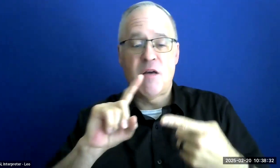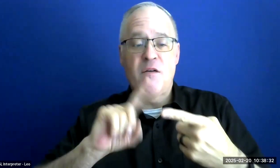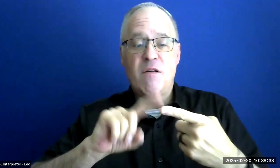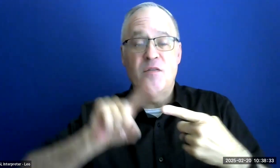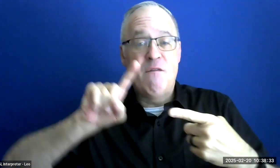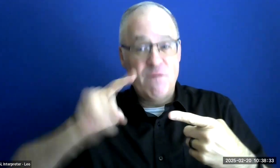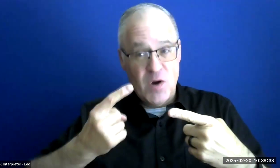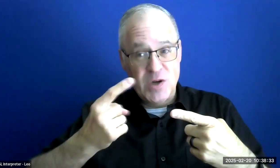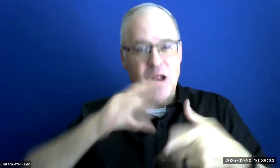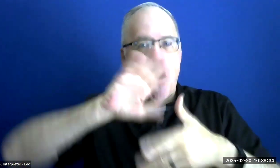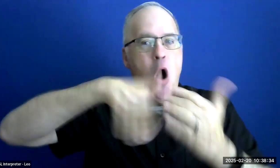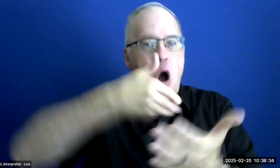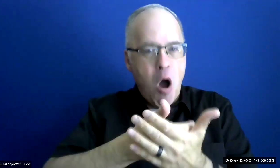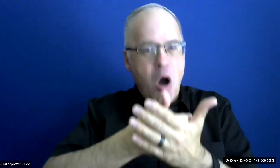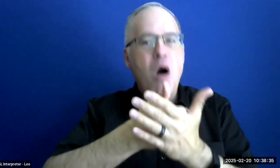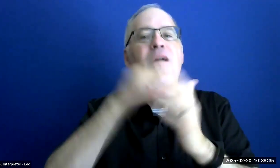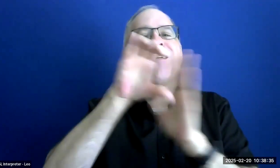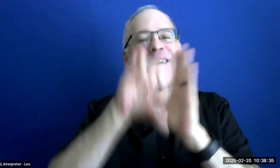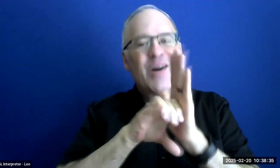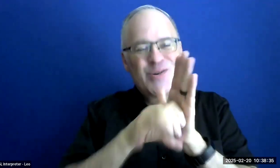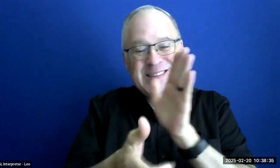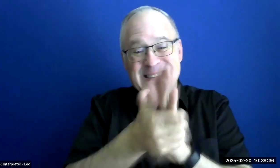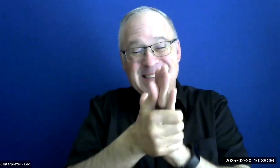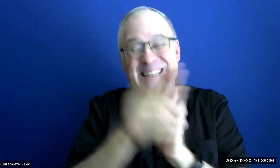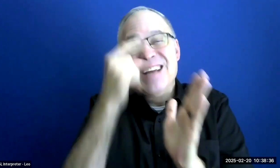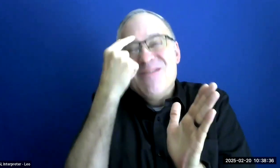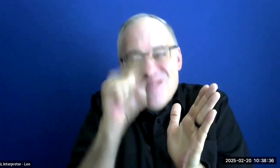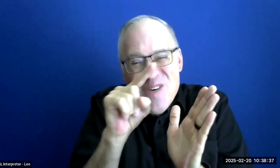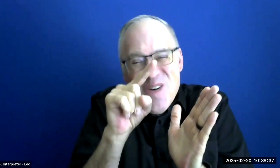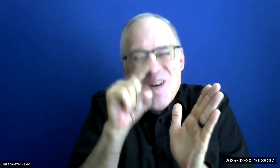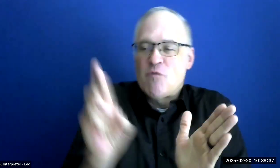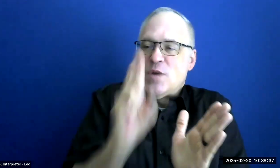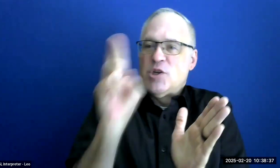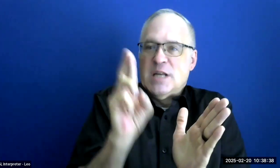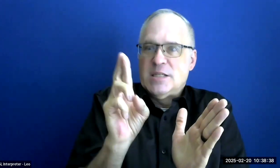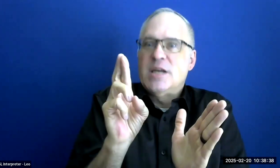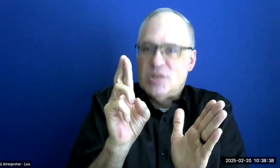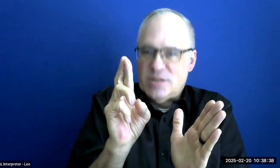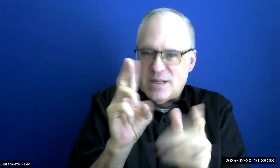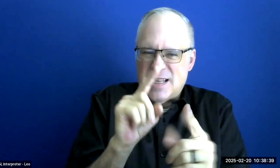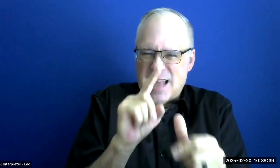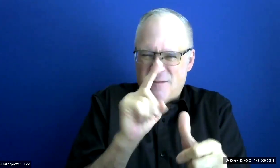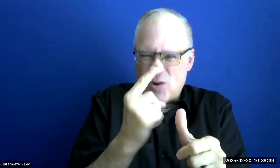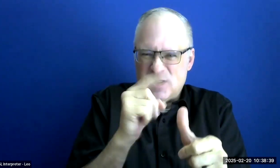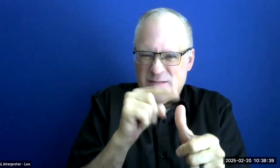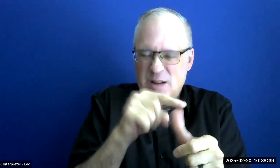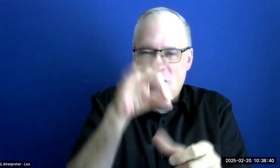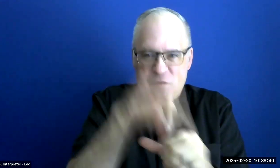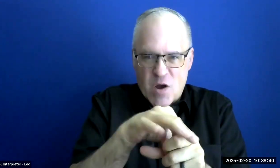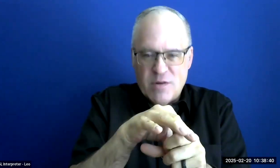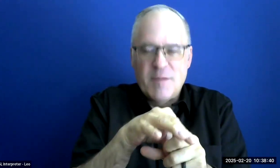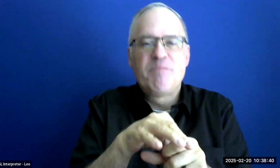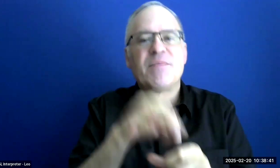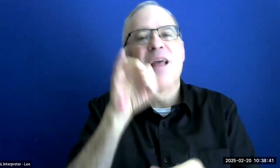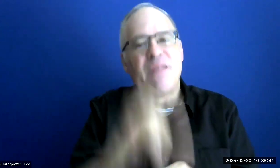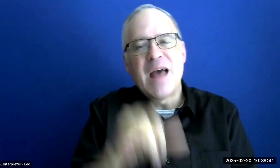the constitutional amendments related to regionalization. Those items are taken as an action